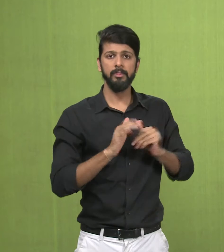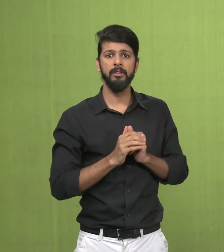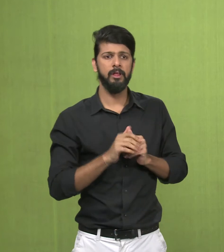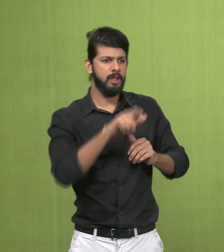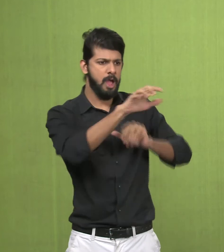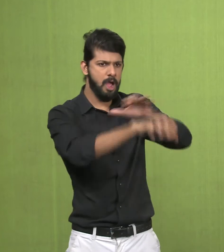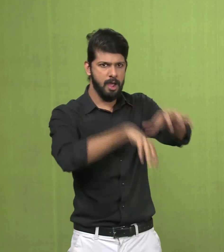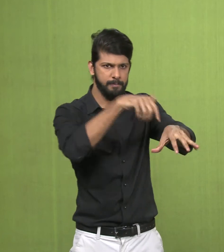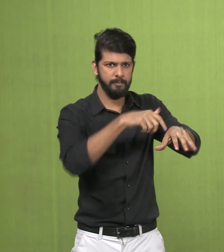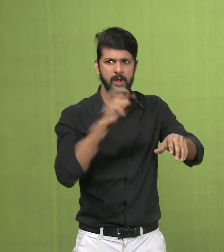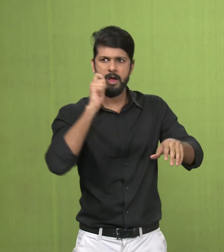realistically.